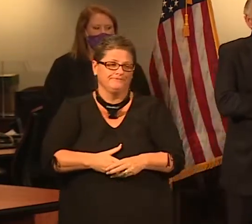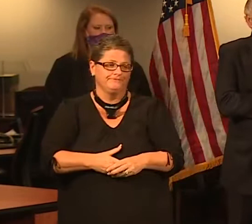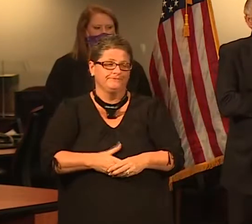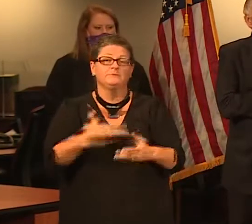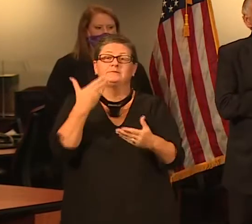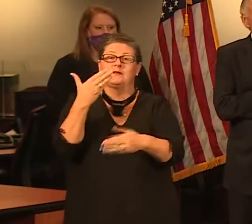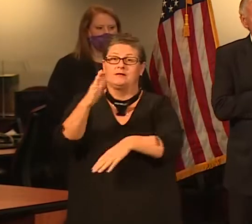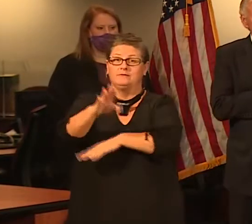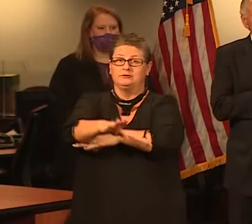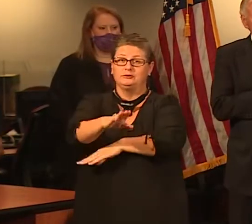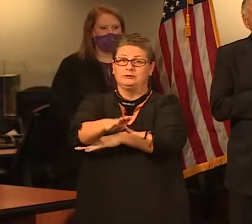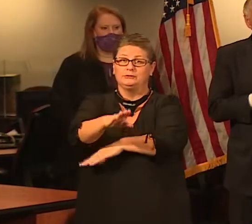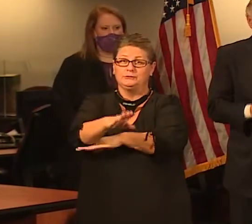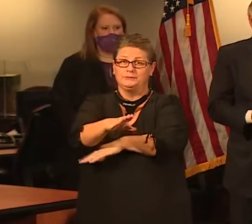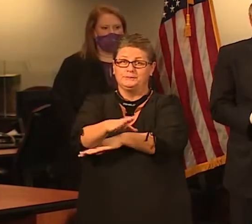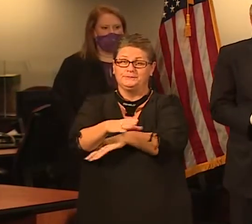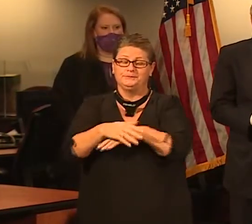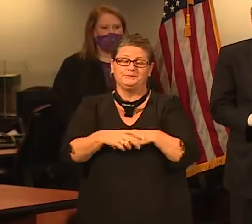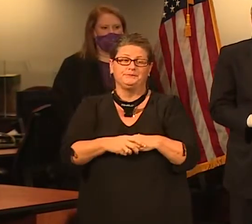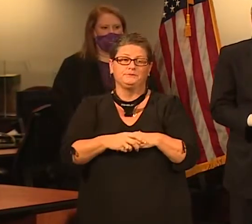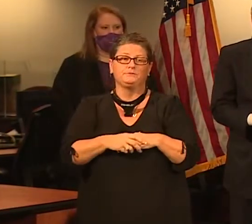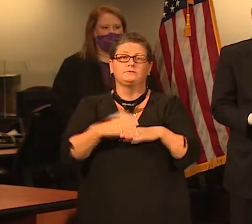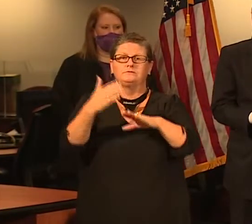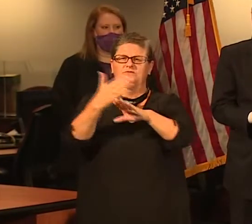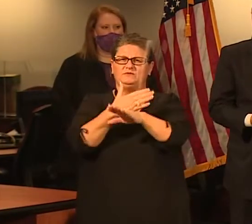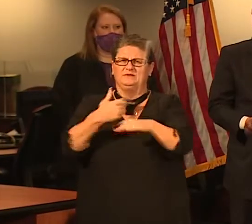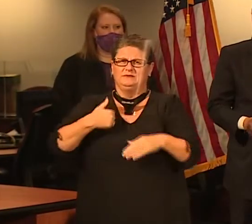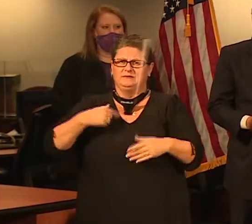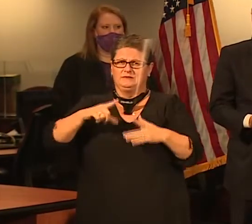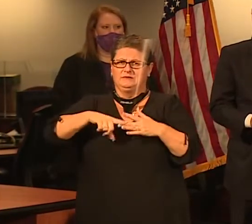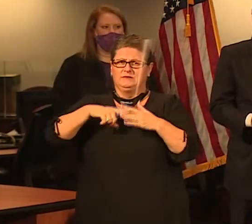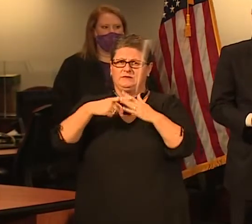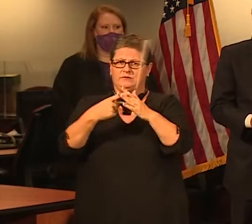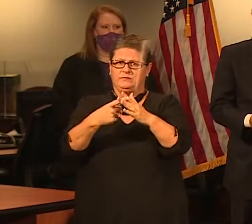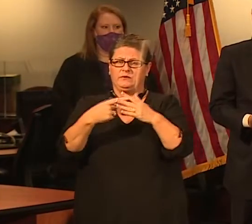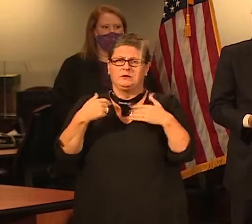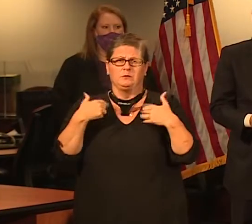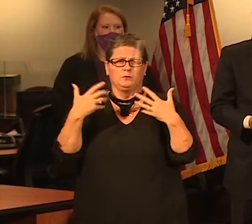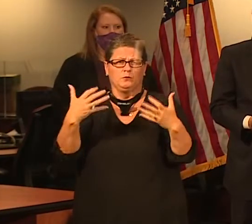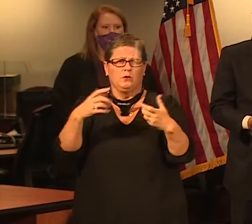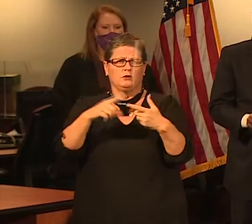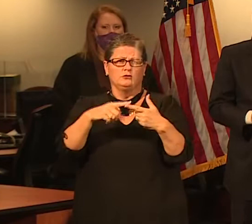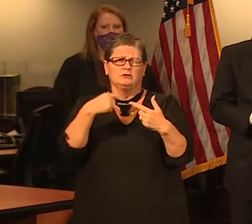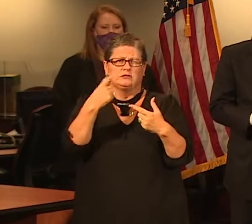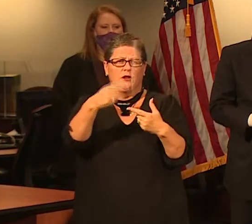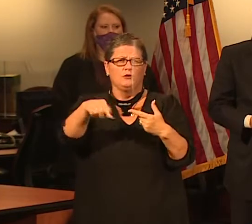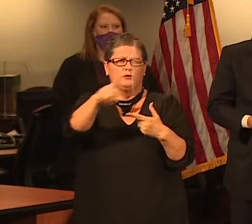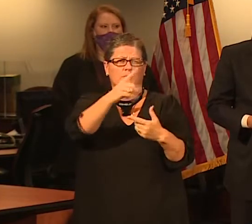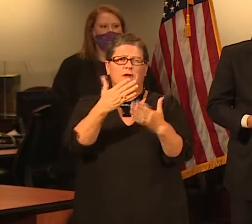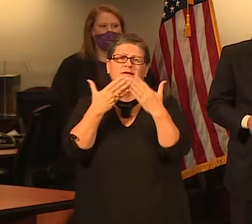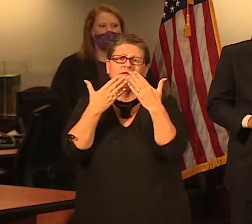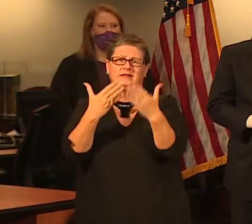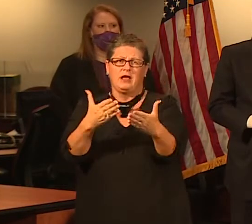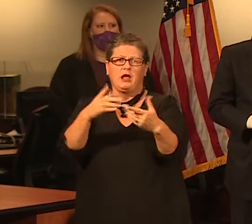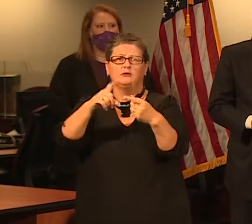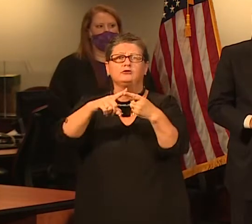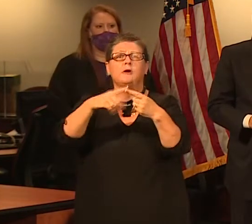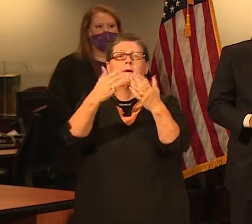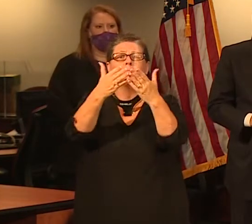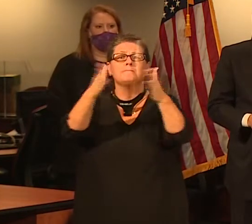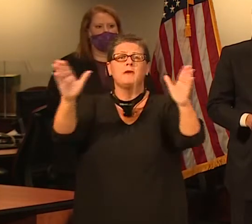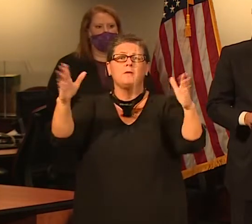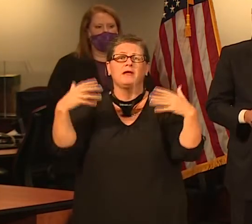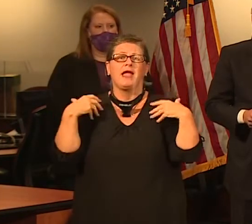Good afternoon. Before I begin, I'd like to take this opportunity to thank all of our public health professionals,